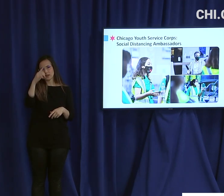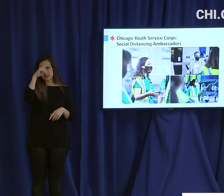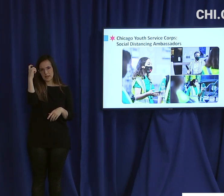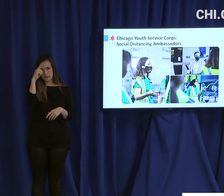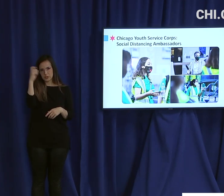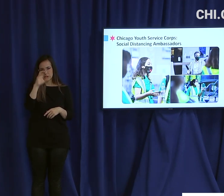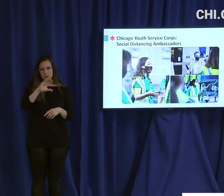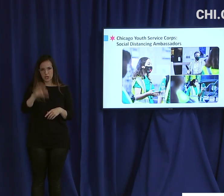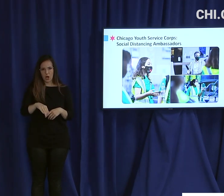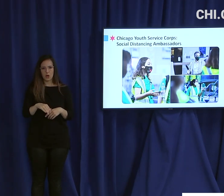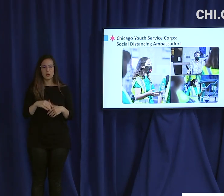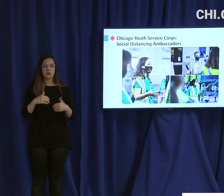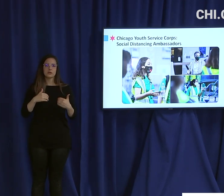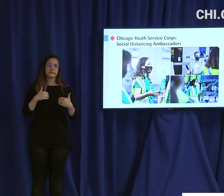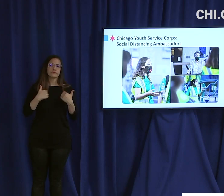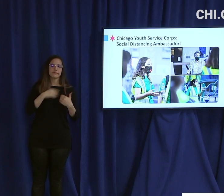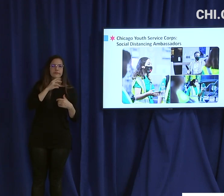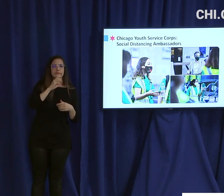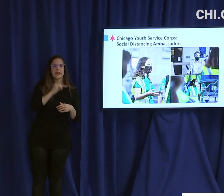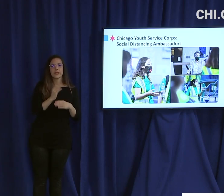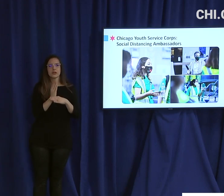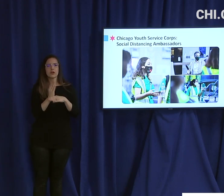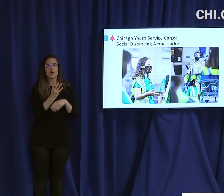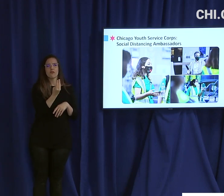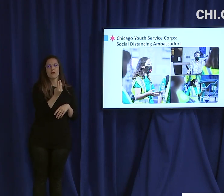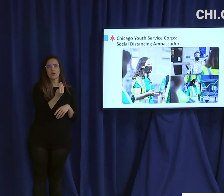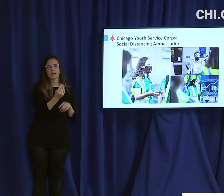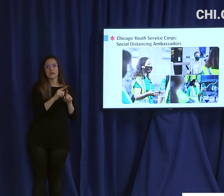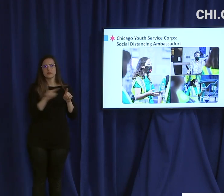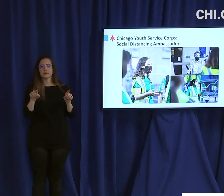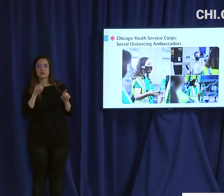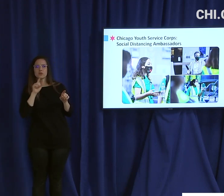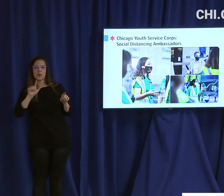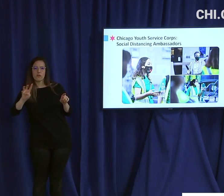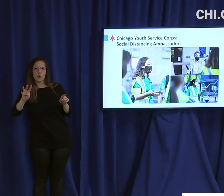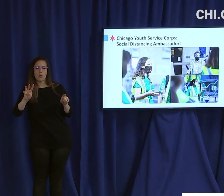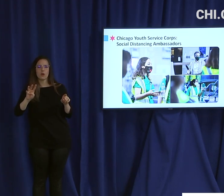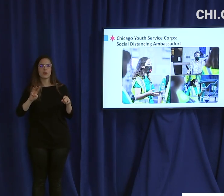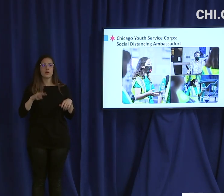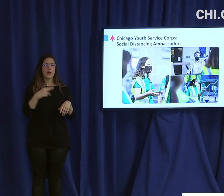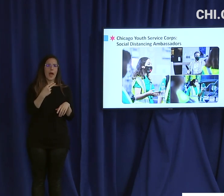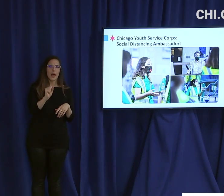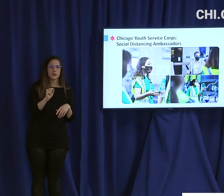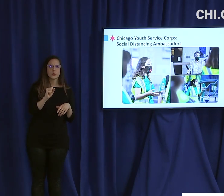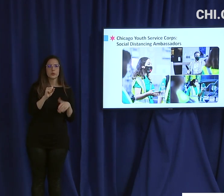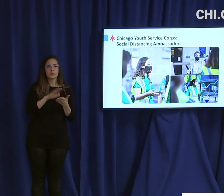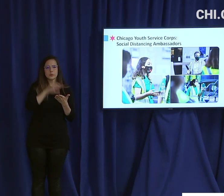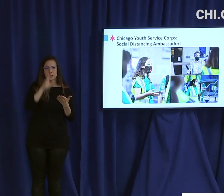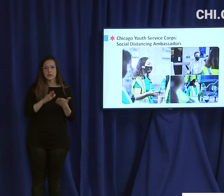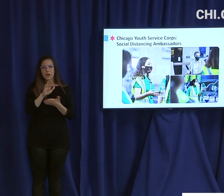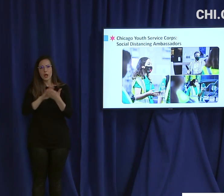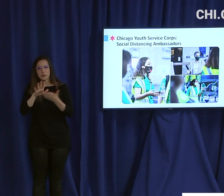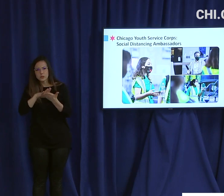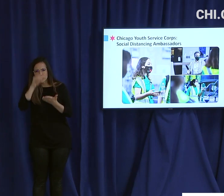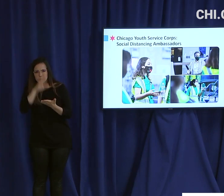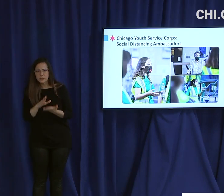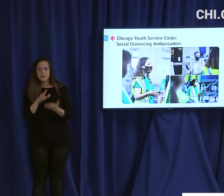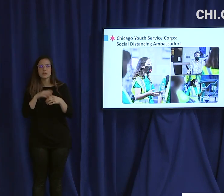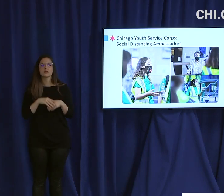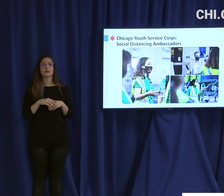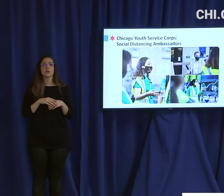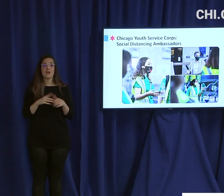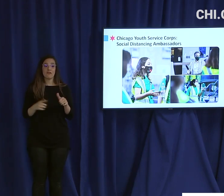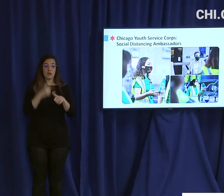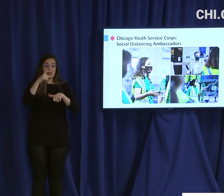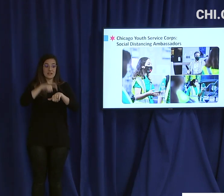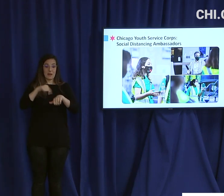and 24, high school students, college students, other young people in Chicago. And for the first time this year, we had a Chicago